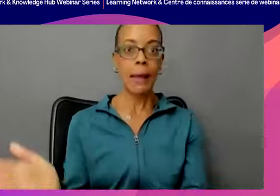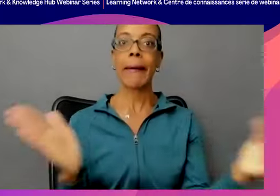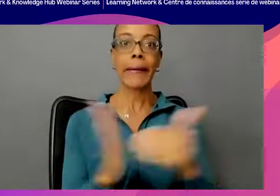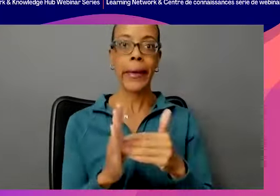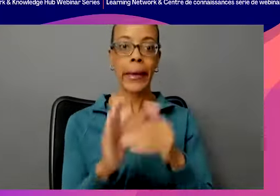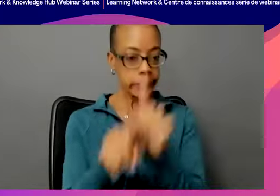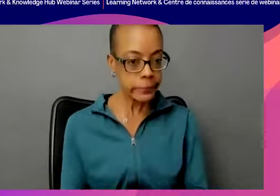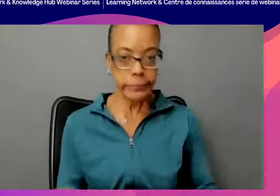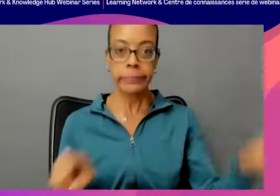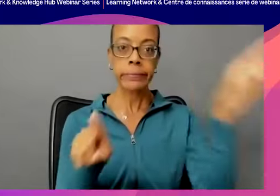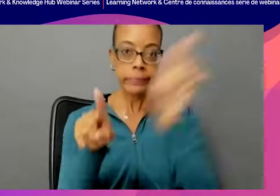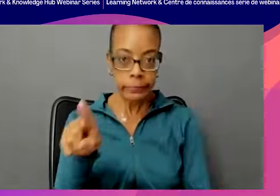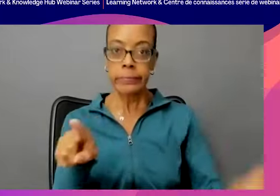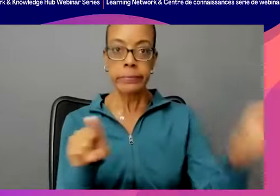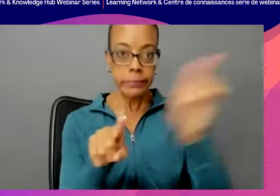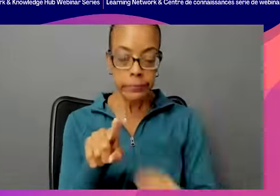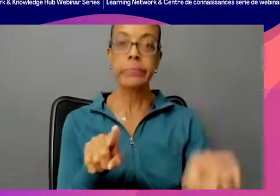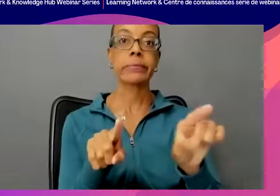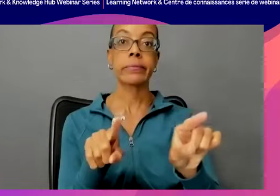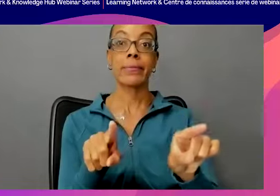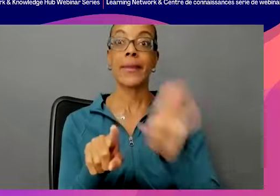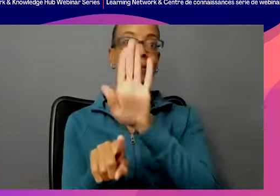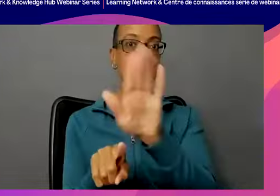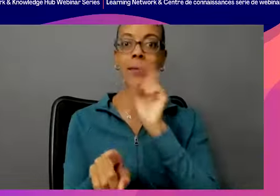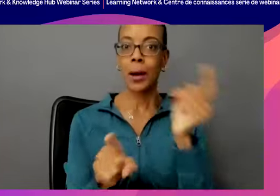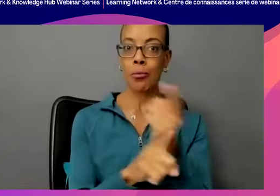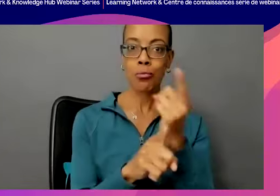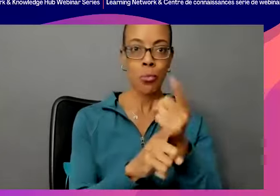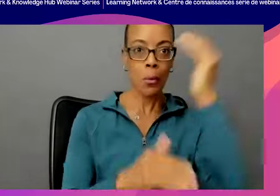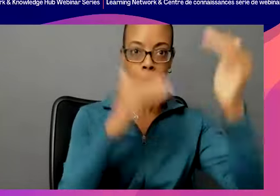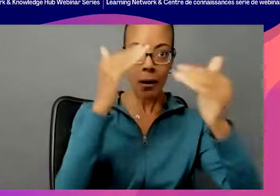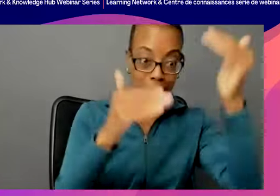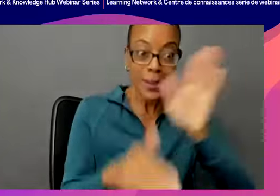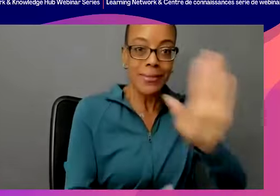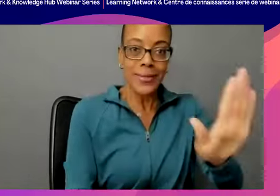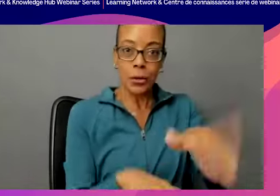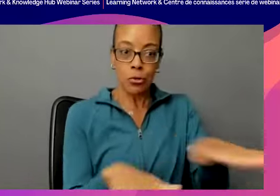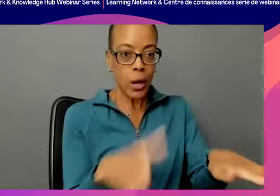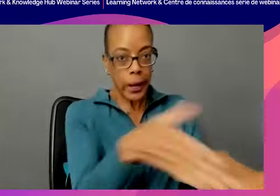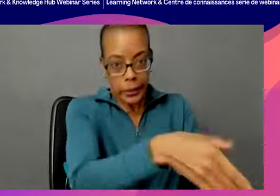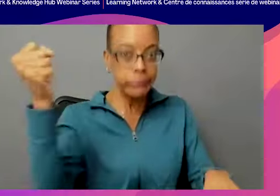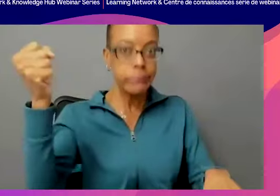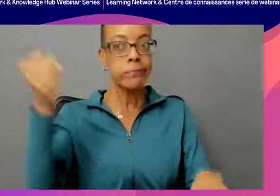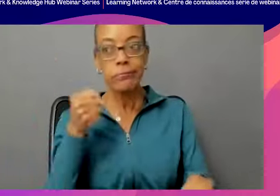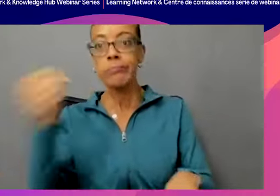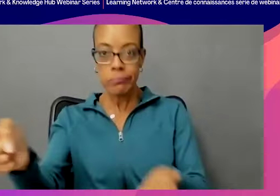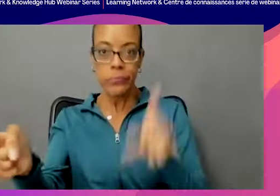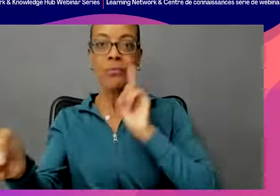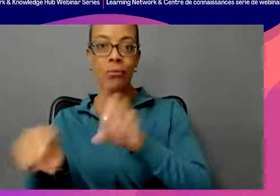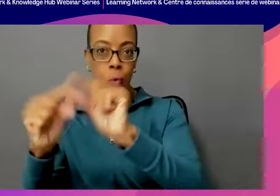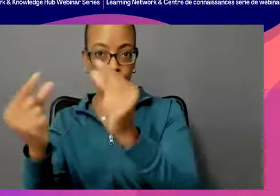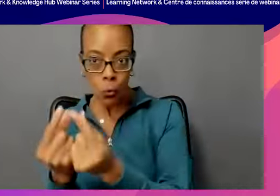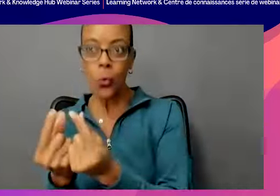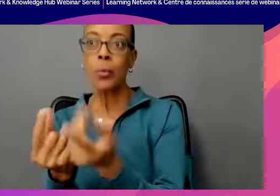trauma again when their baby is removed from them and the child is entering their cycle and the new child is entering their cycle for the first